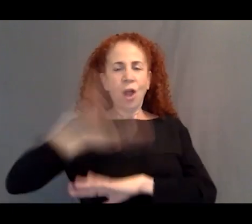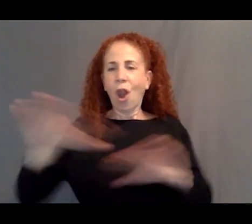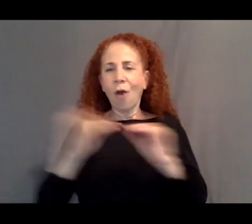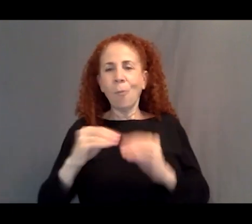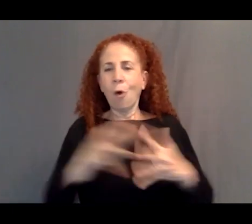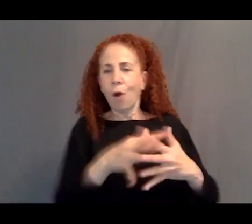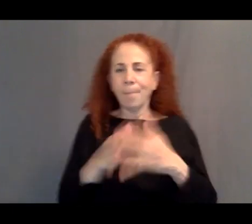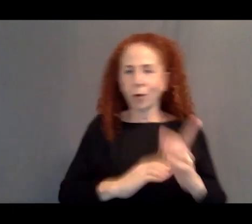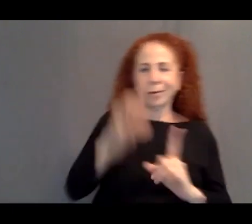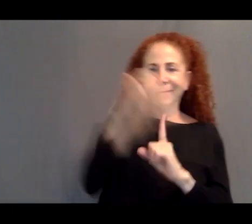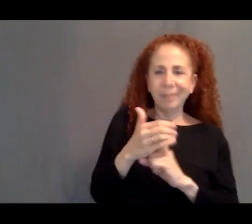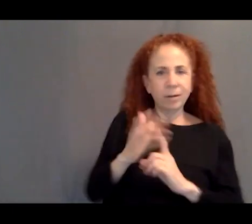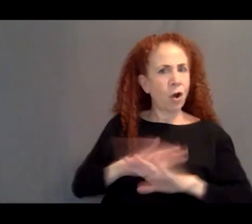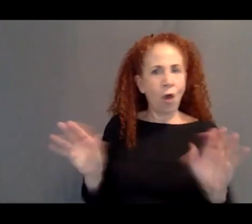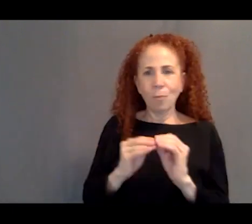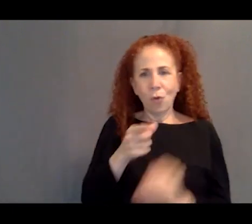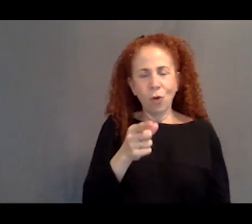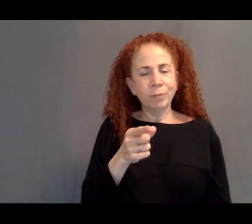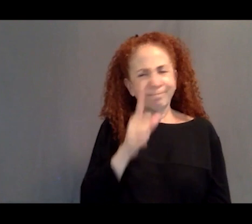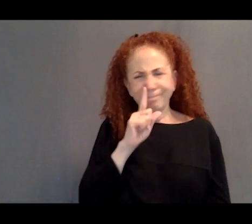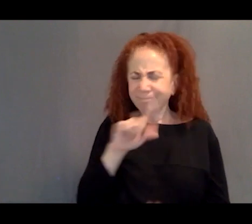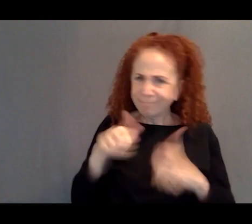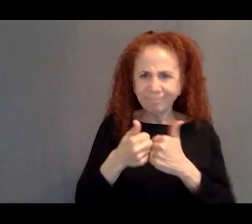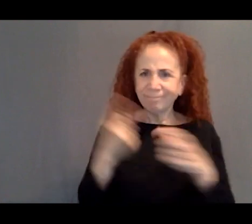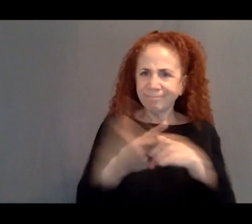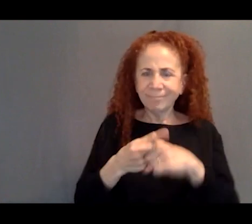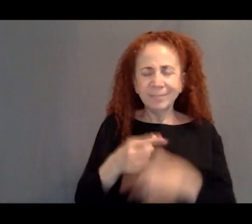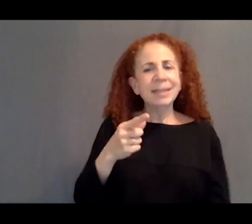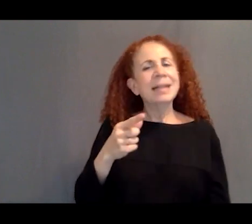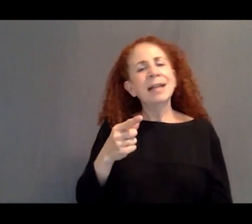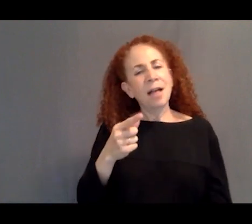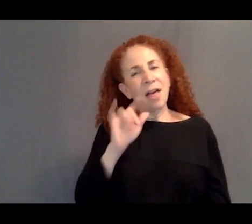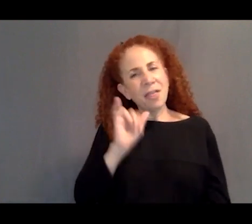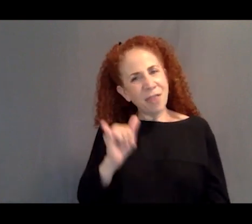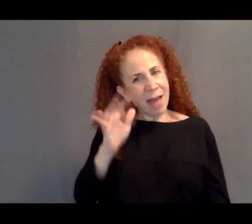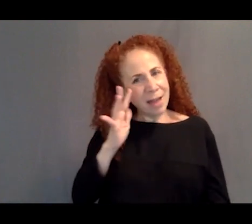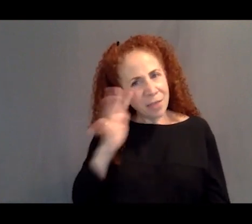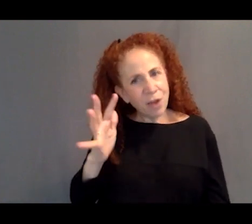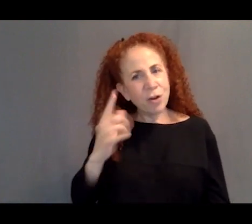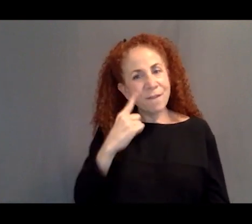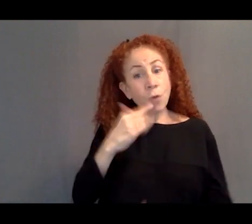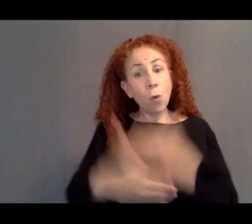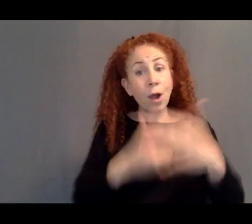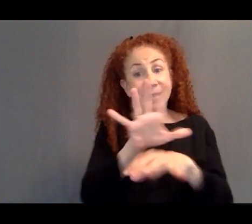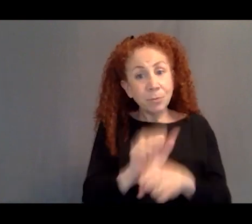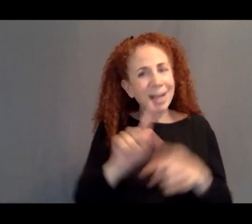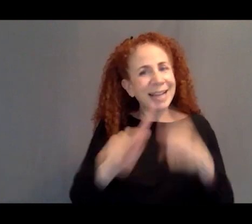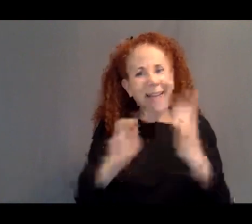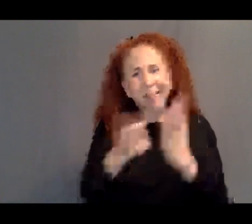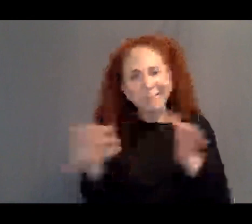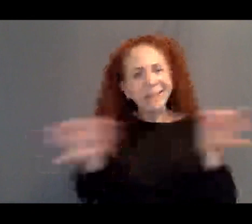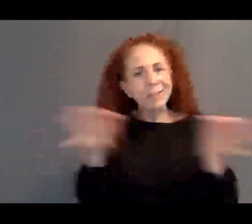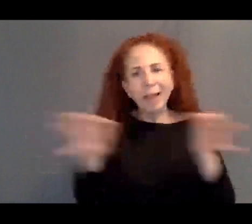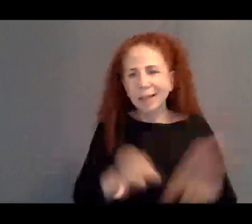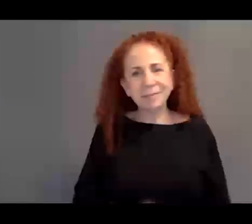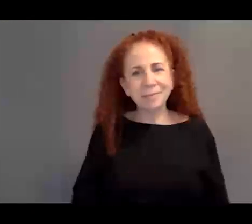institutional structures and human agency that assimilation theory cannot readily explain away.